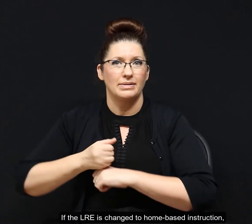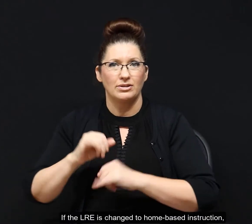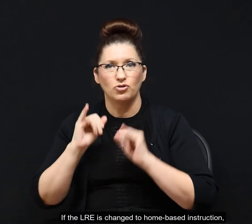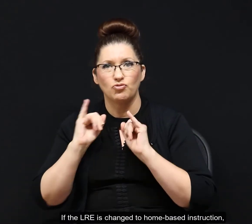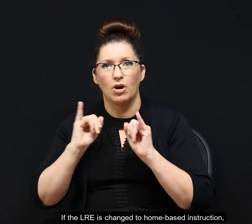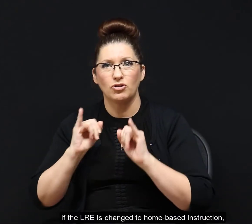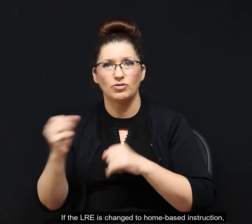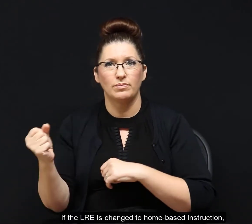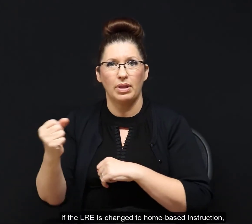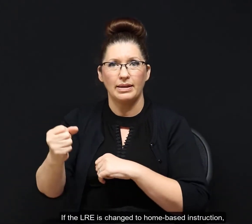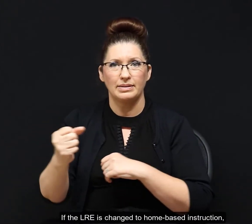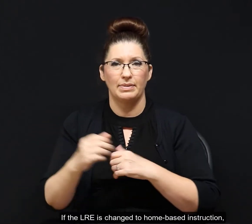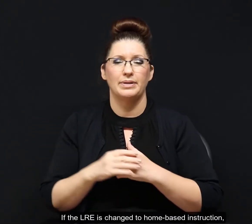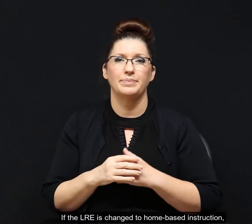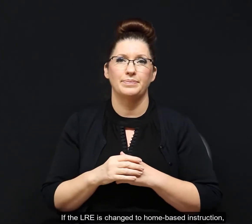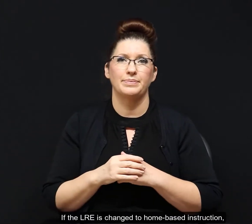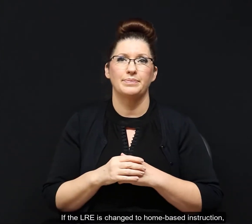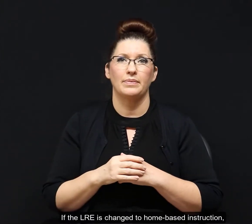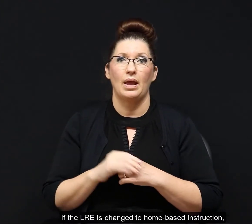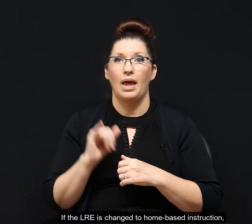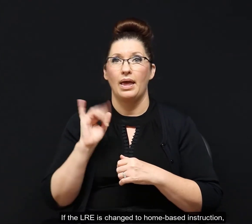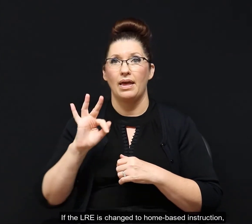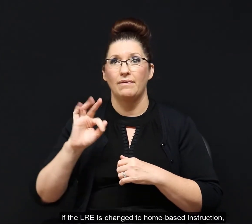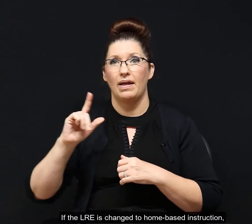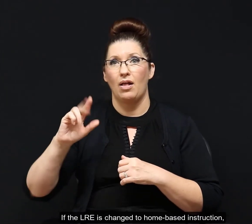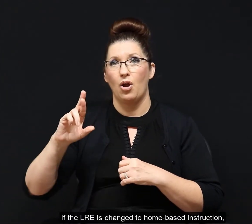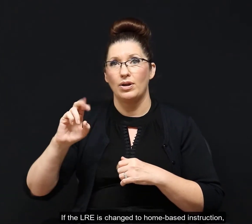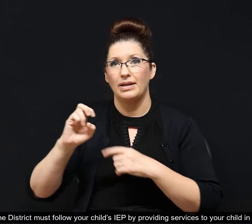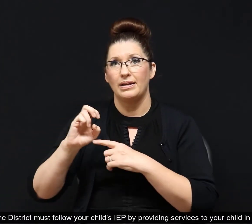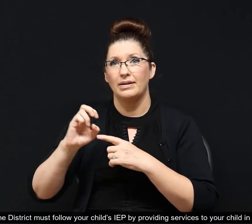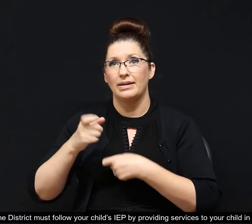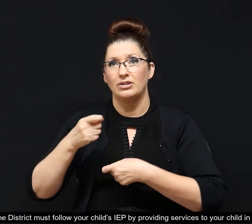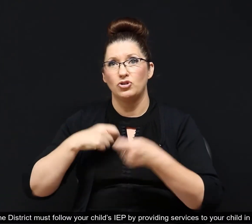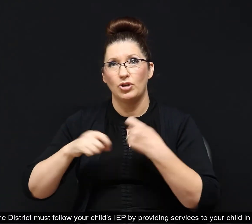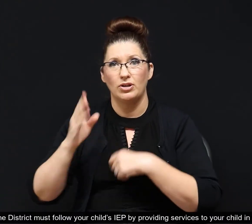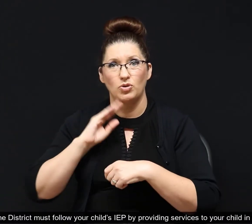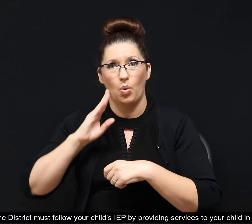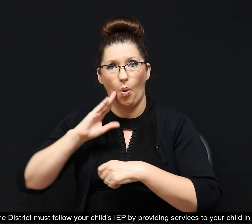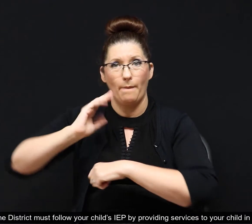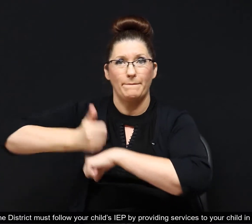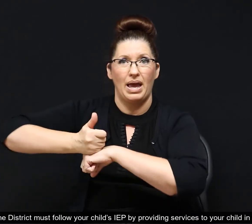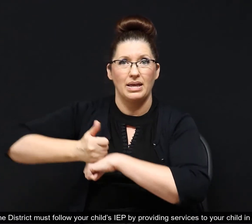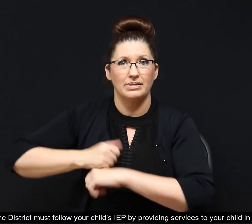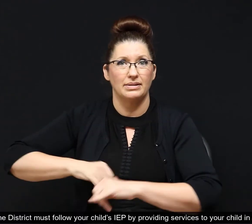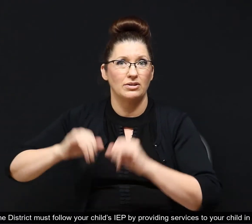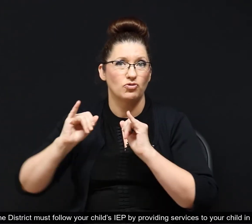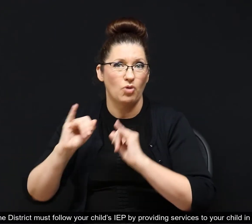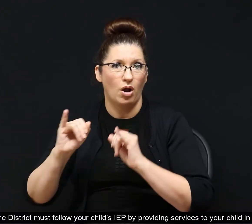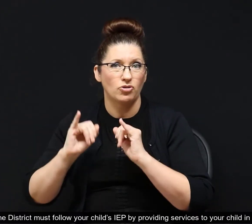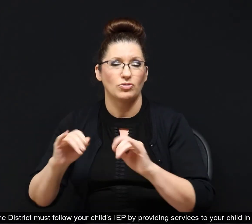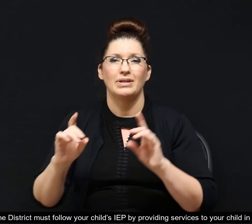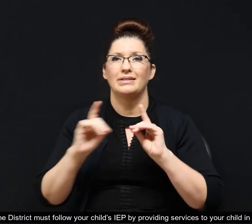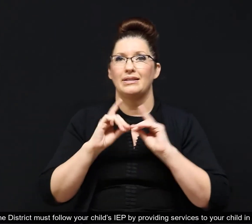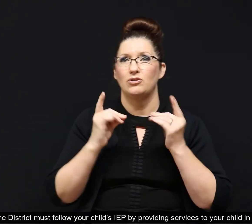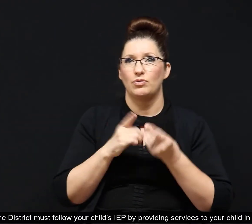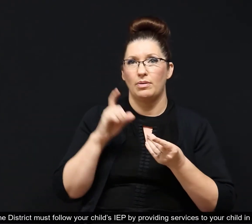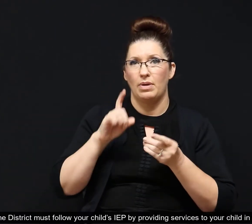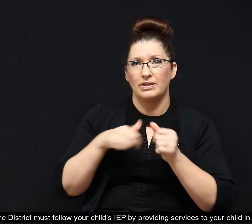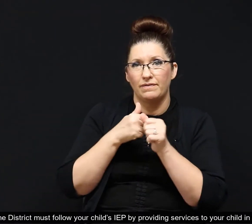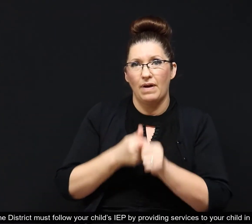If the LRE is changed to home-based instruction, the district must follow your child's IEP by providing services to your child